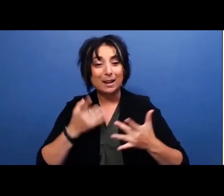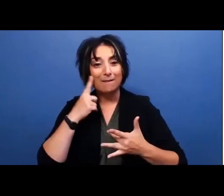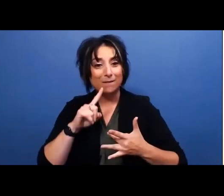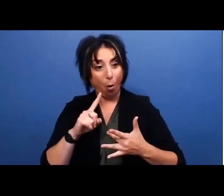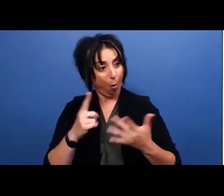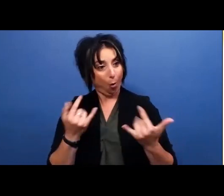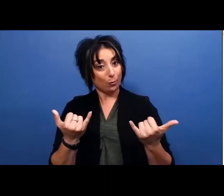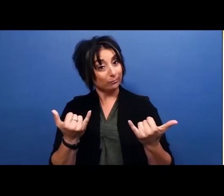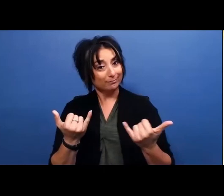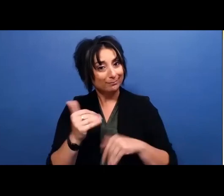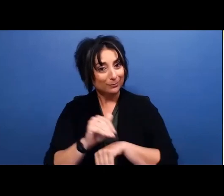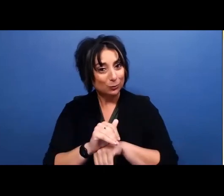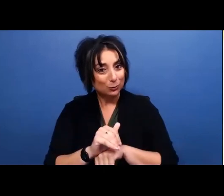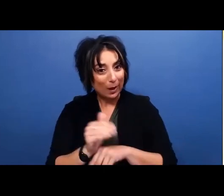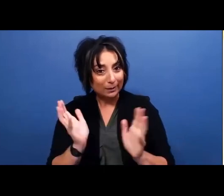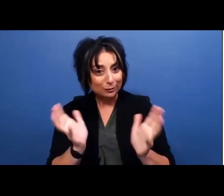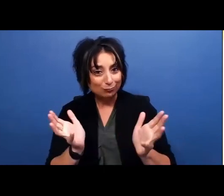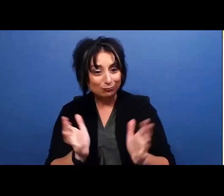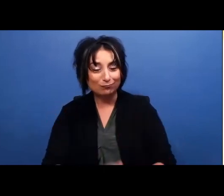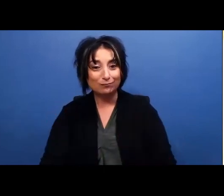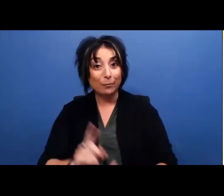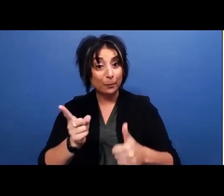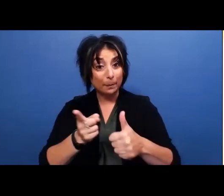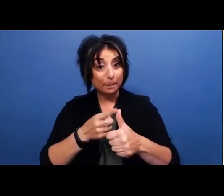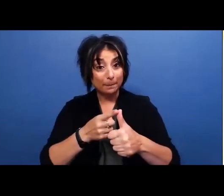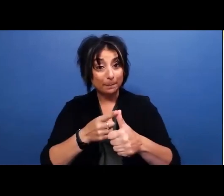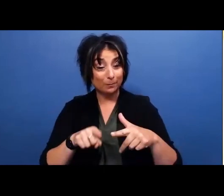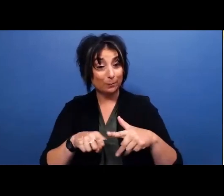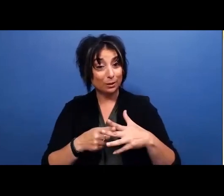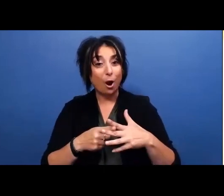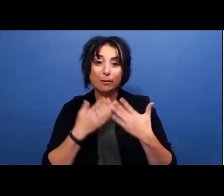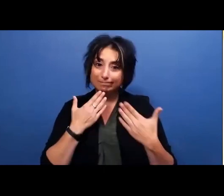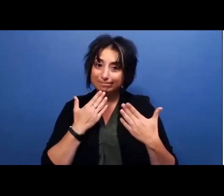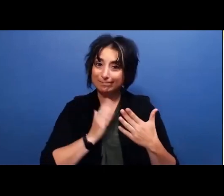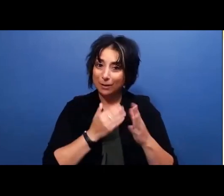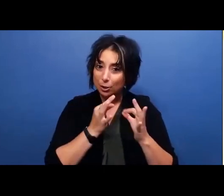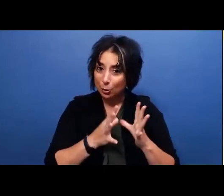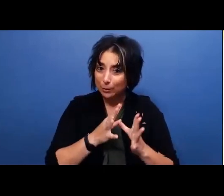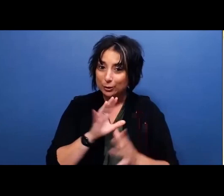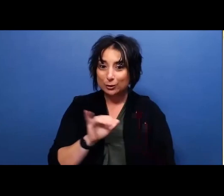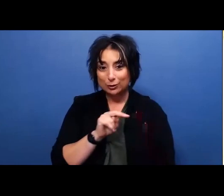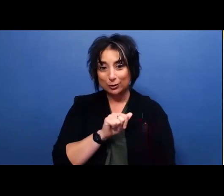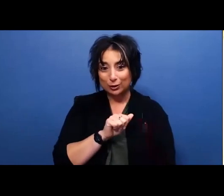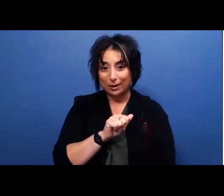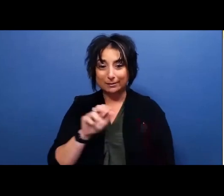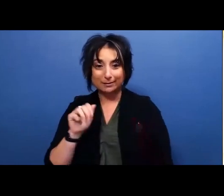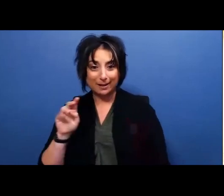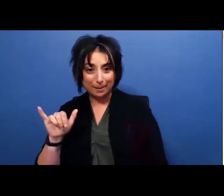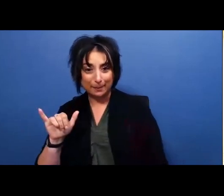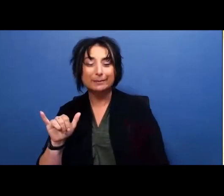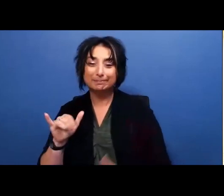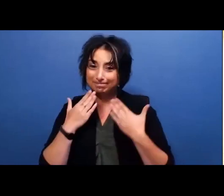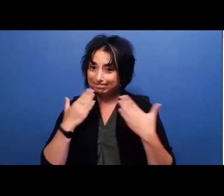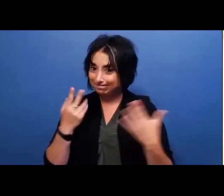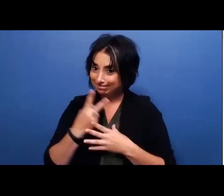this evening. First, I want to start by thanking our interpreters, Jenna and Amy. Thank you both for